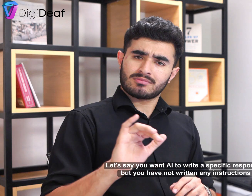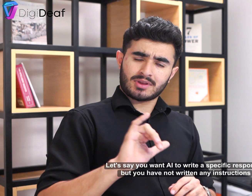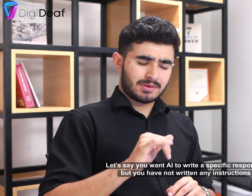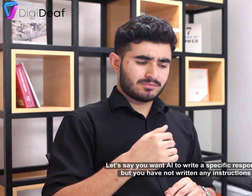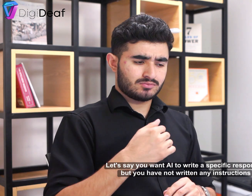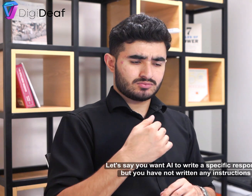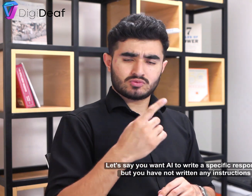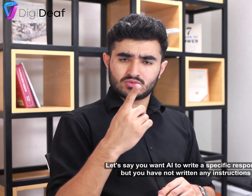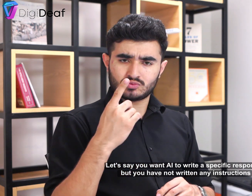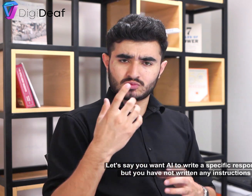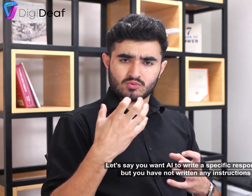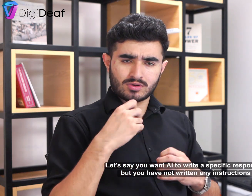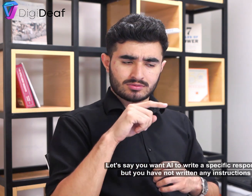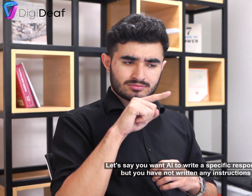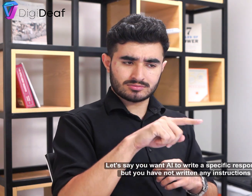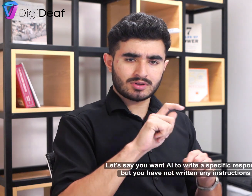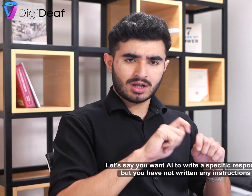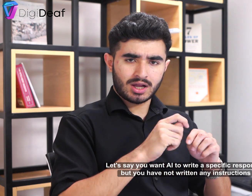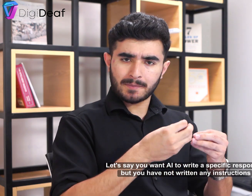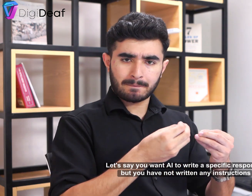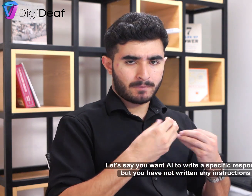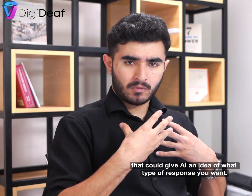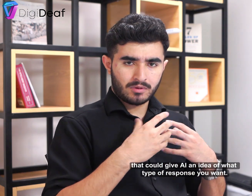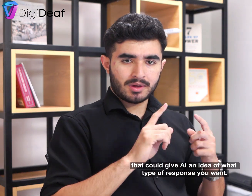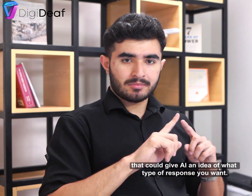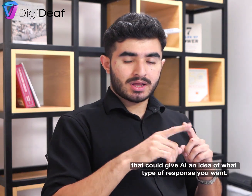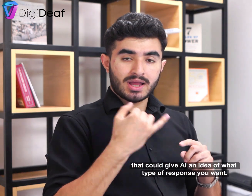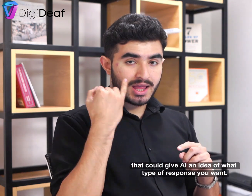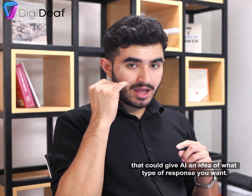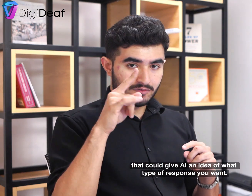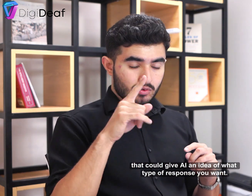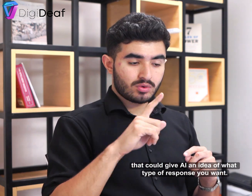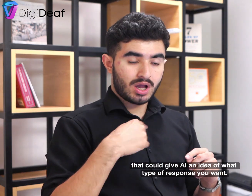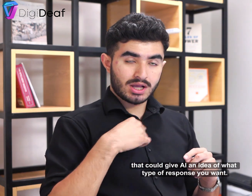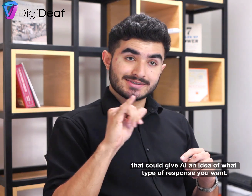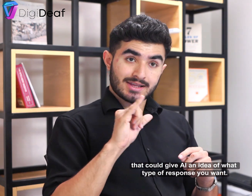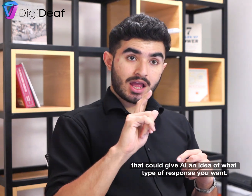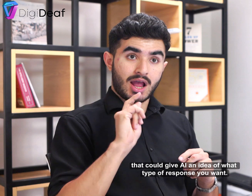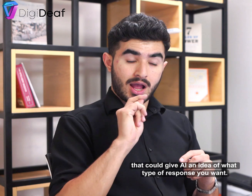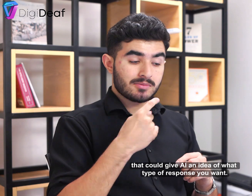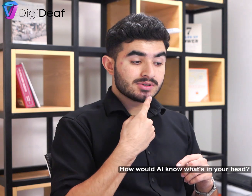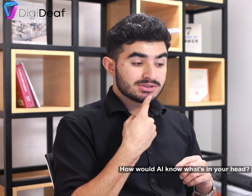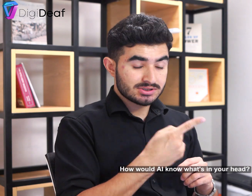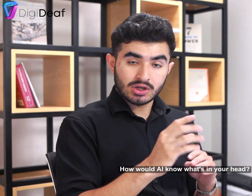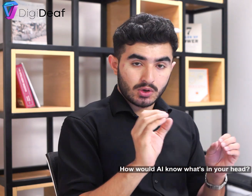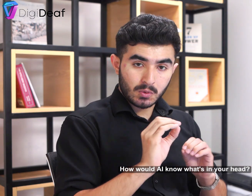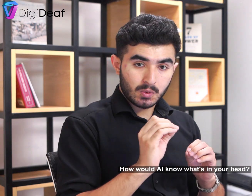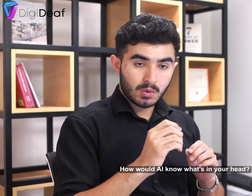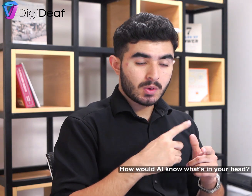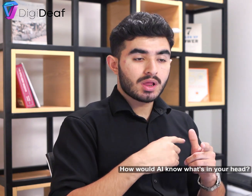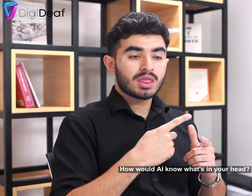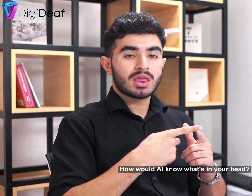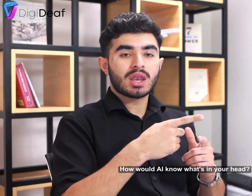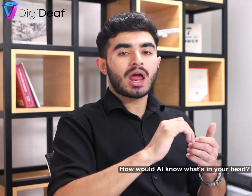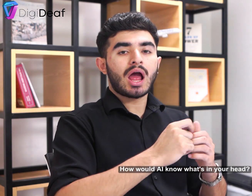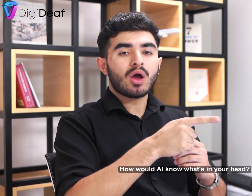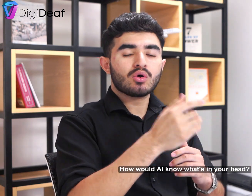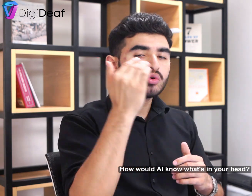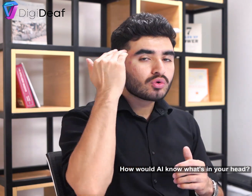write a specific response, but you have not written any instructions that could give AI an idea of what type of response you want. How would